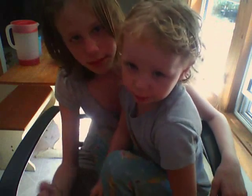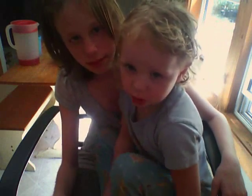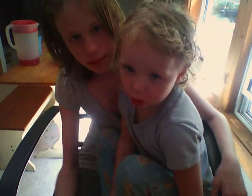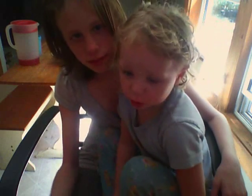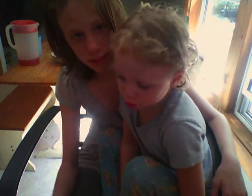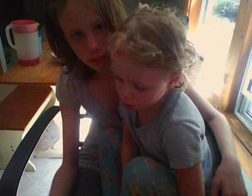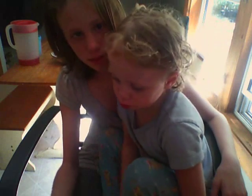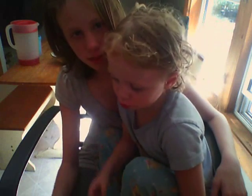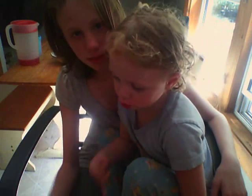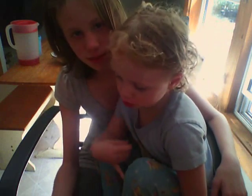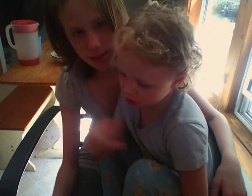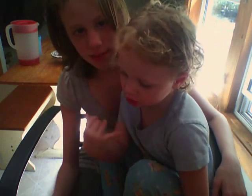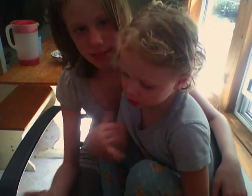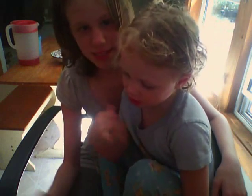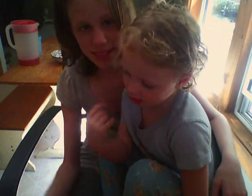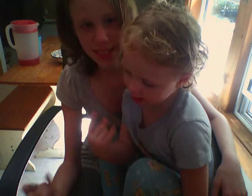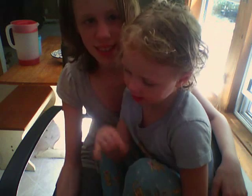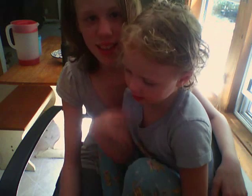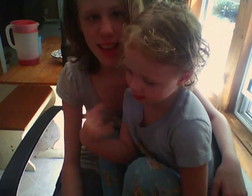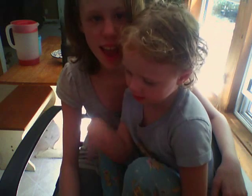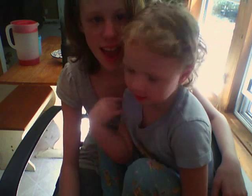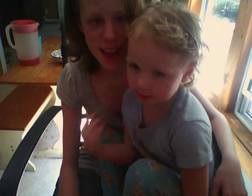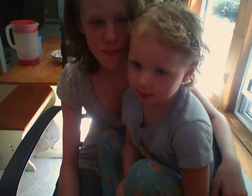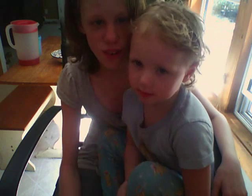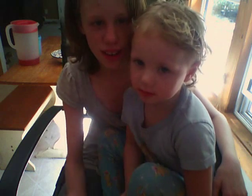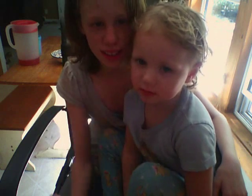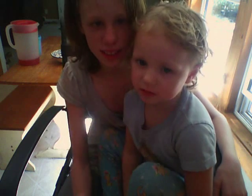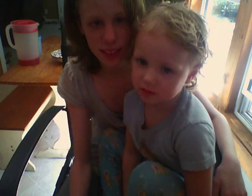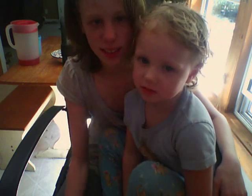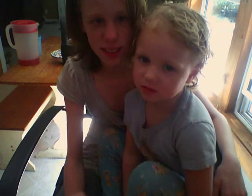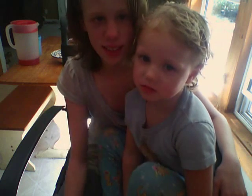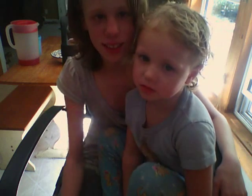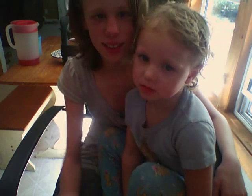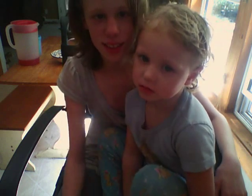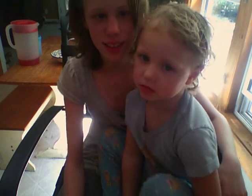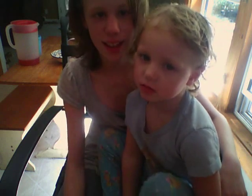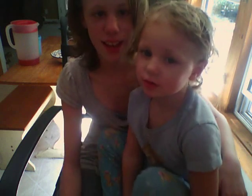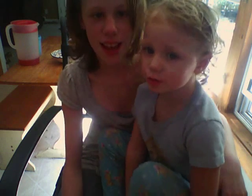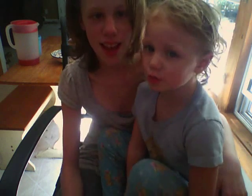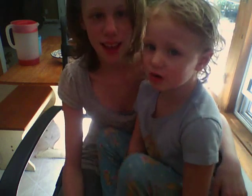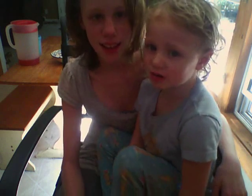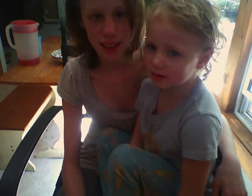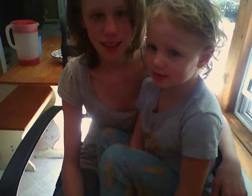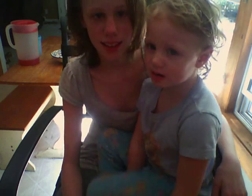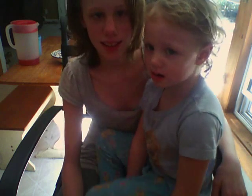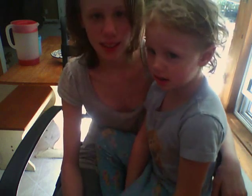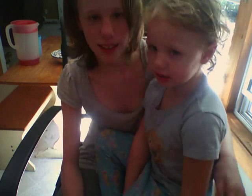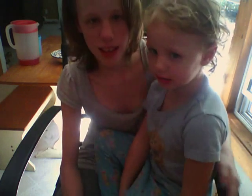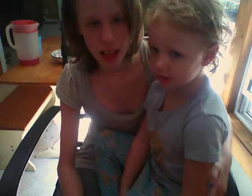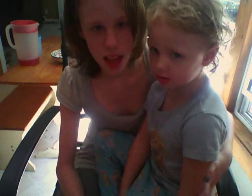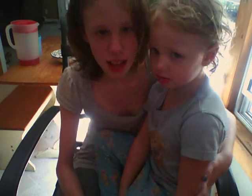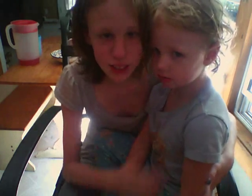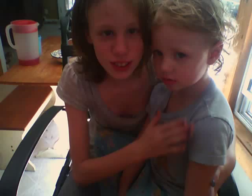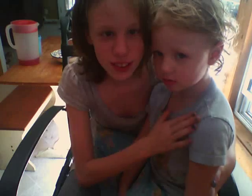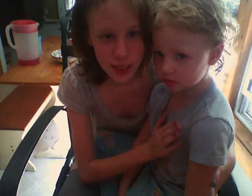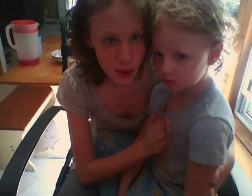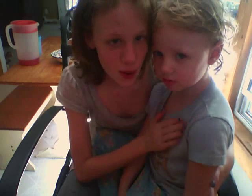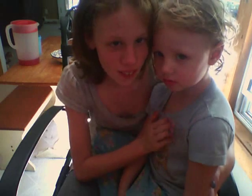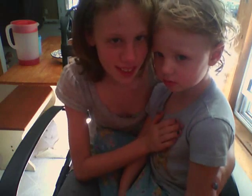don't know John John Anyway I don't wanna sign I'm going